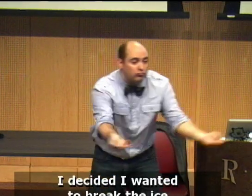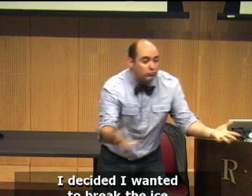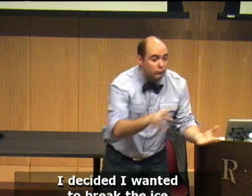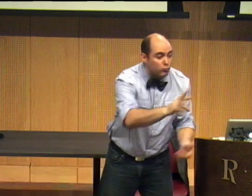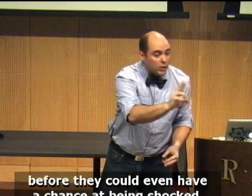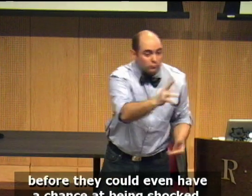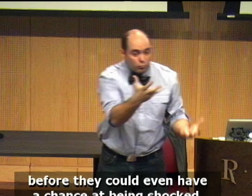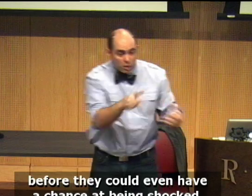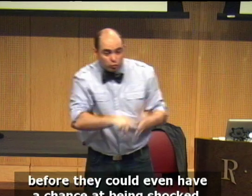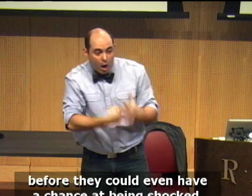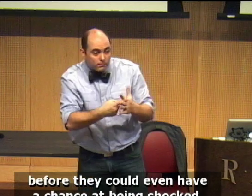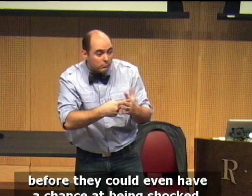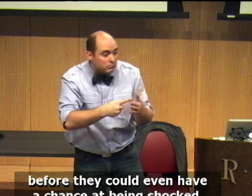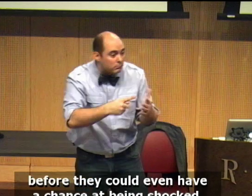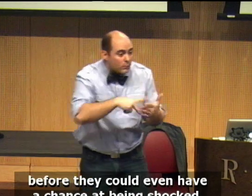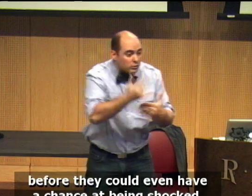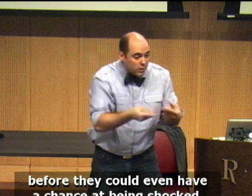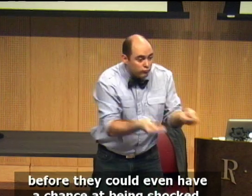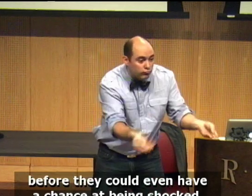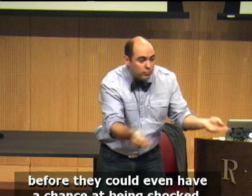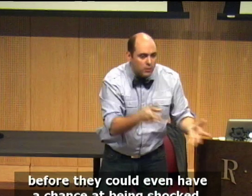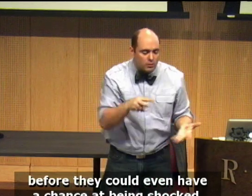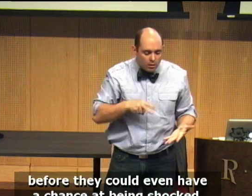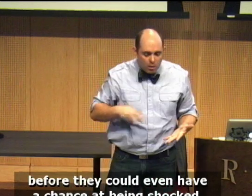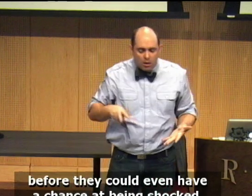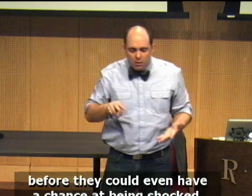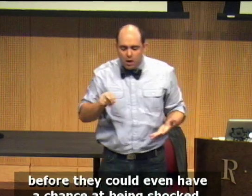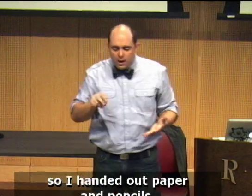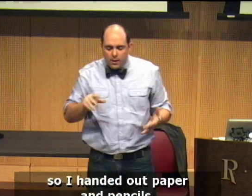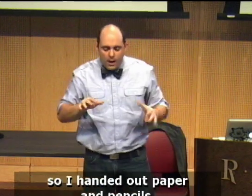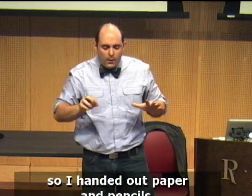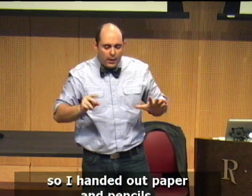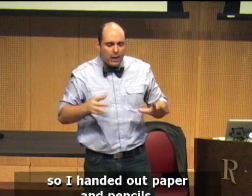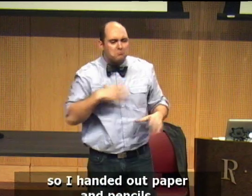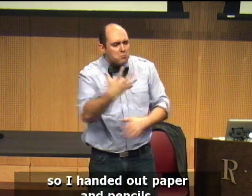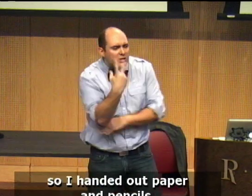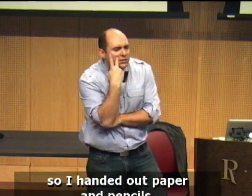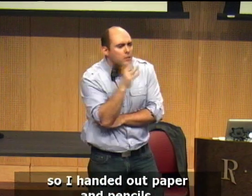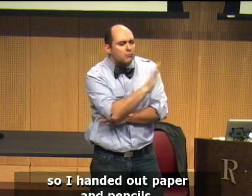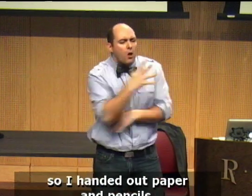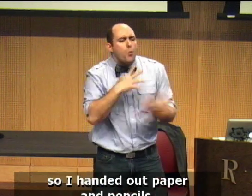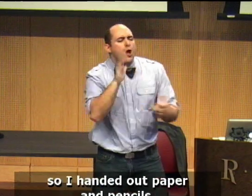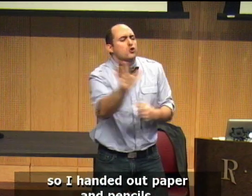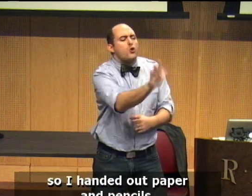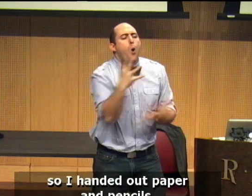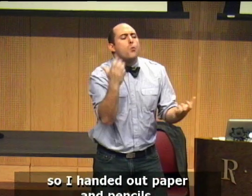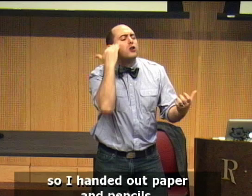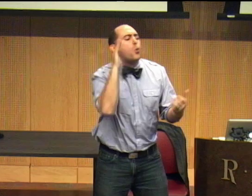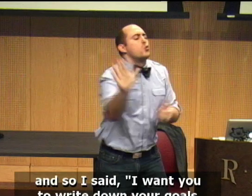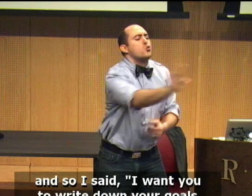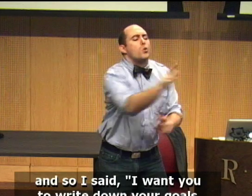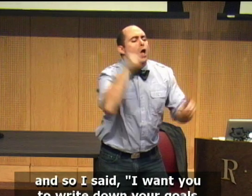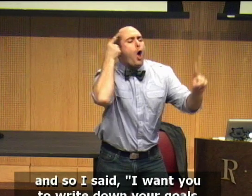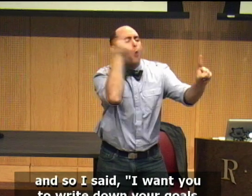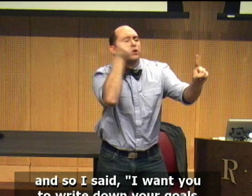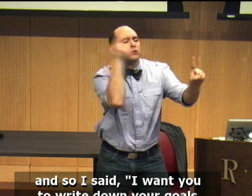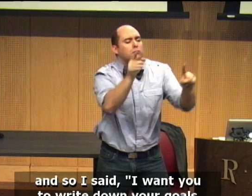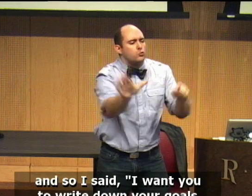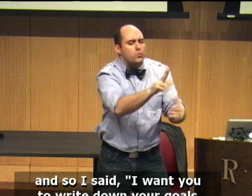the ice before they could even have a chance at being shocked. So I handed out paper and pencils, and so I said, I want you